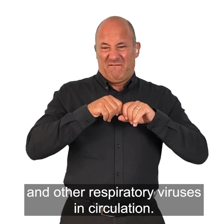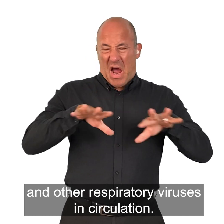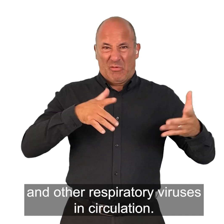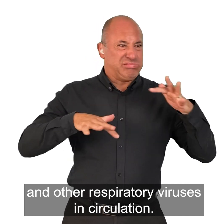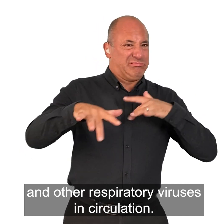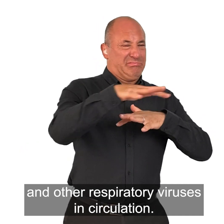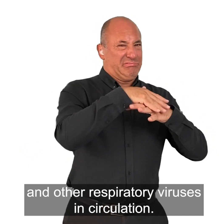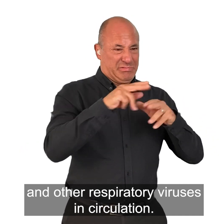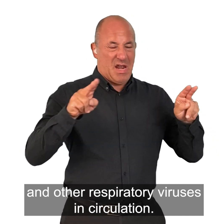in circulation.